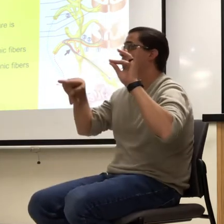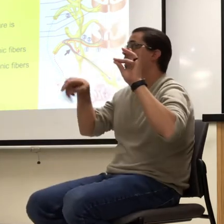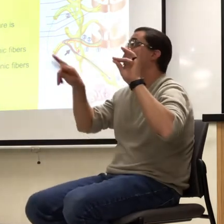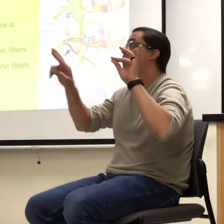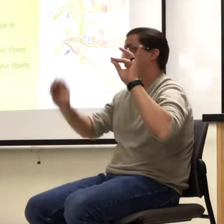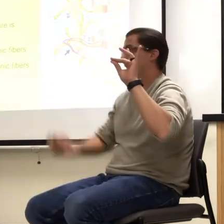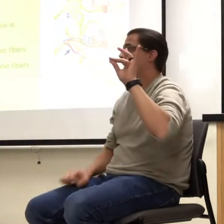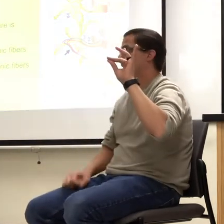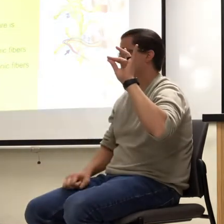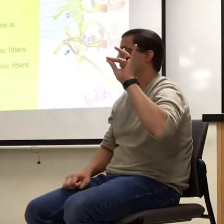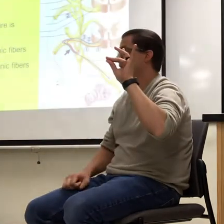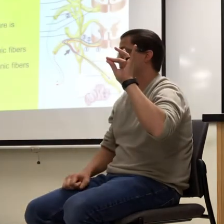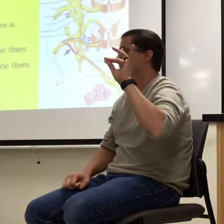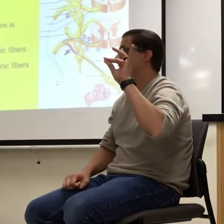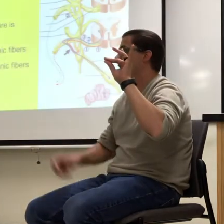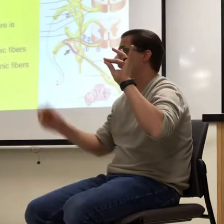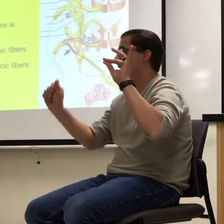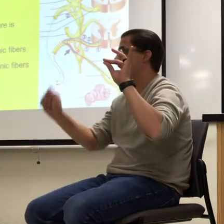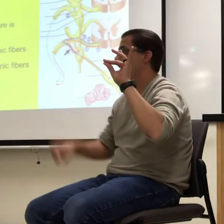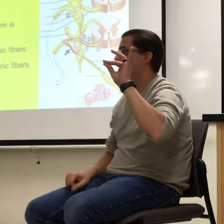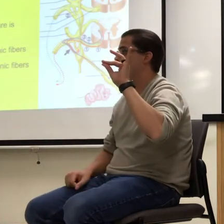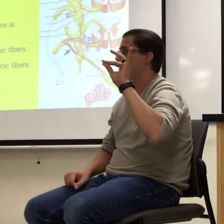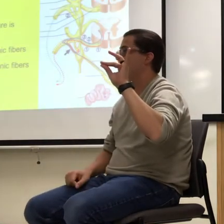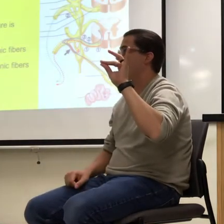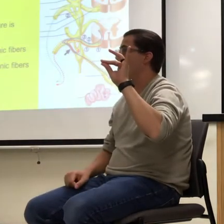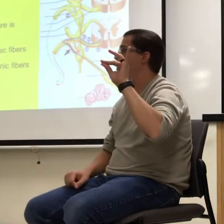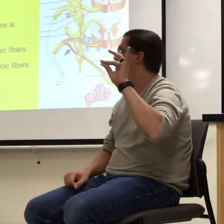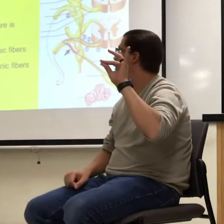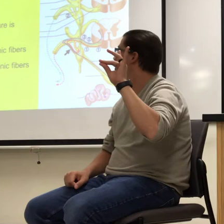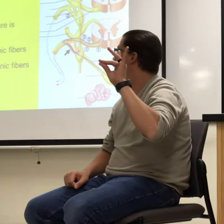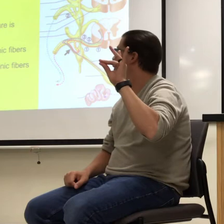preganglionic fibers, choice A.